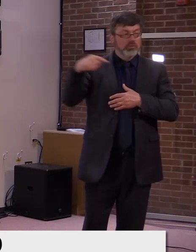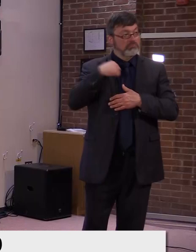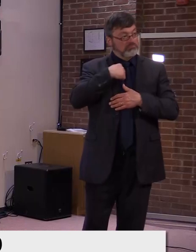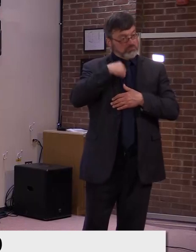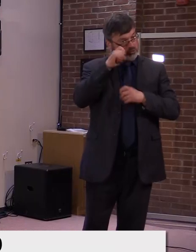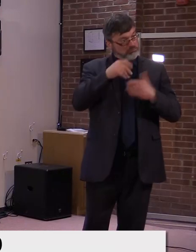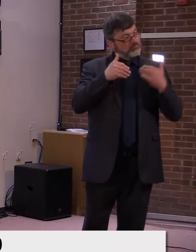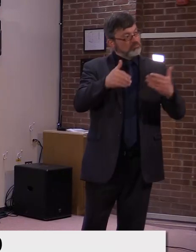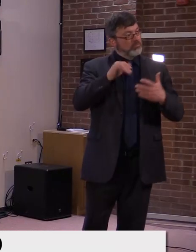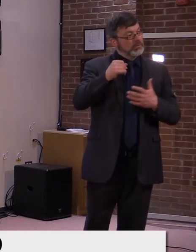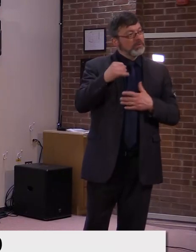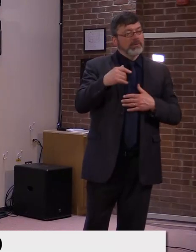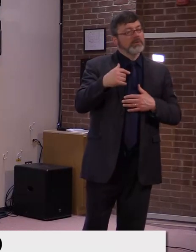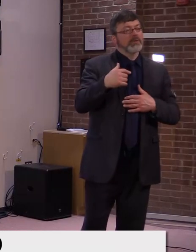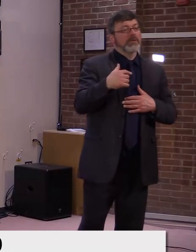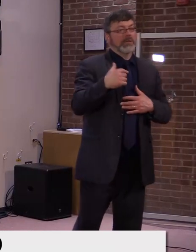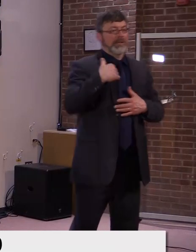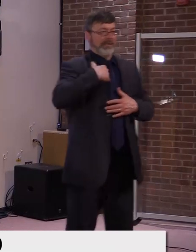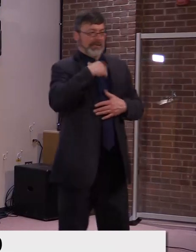let Dr. Levine go.